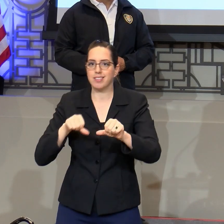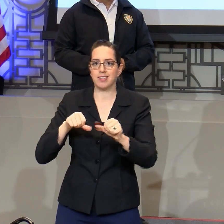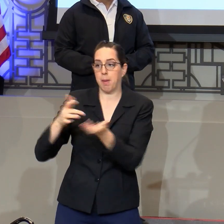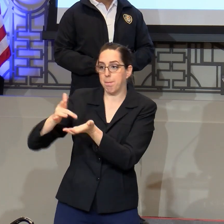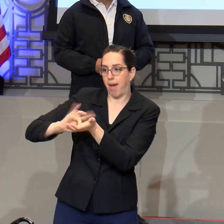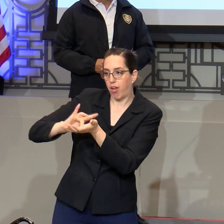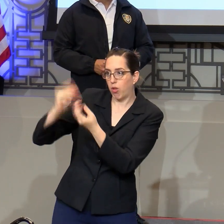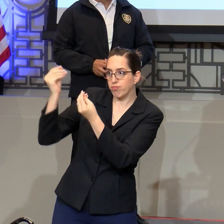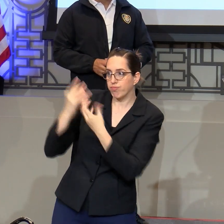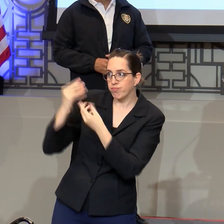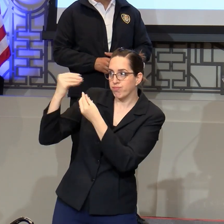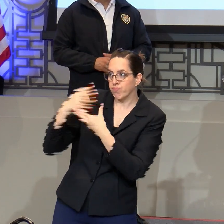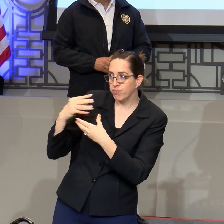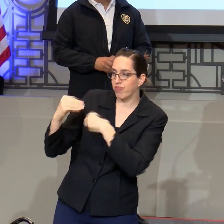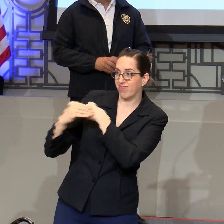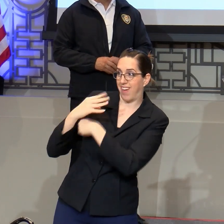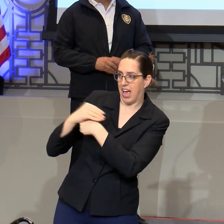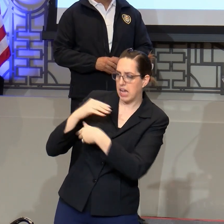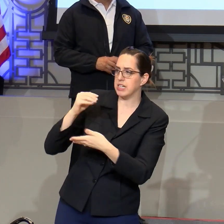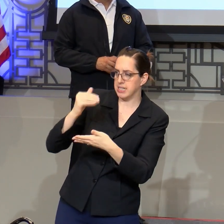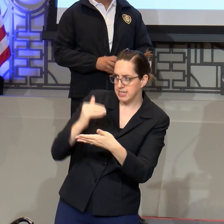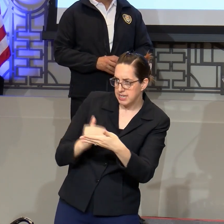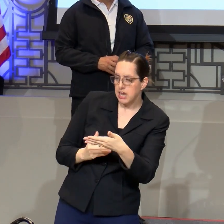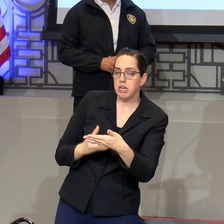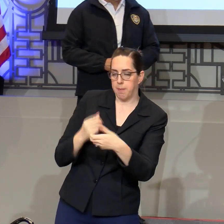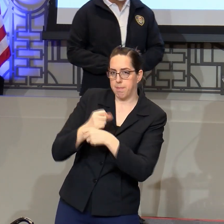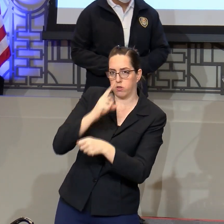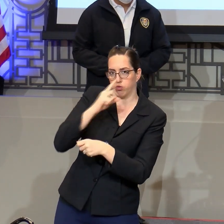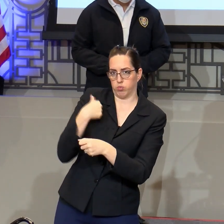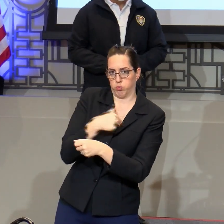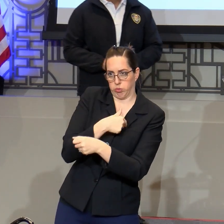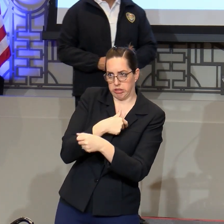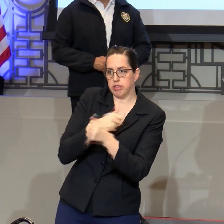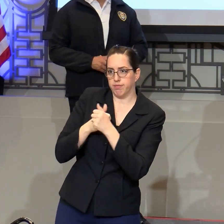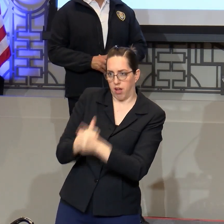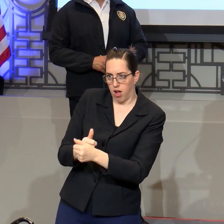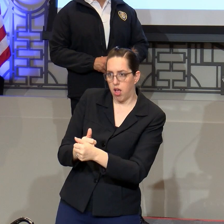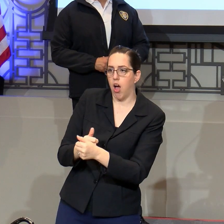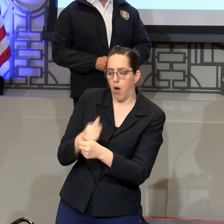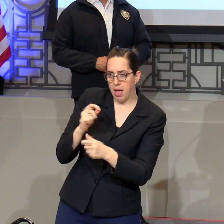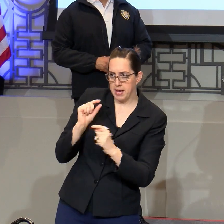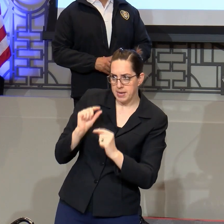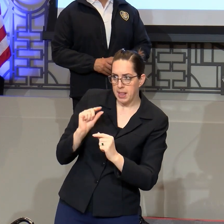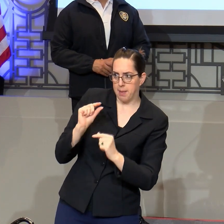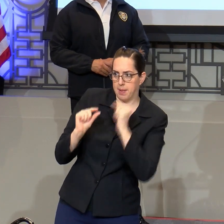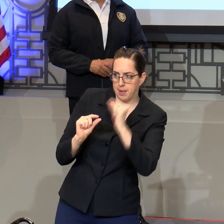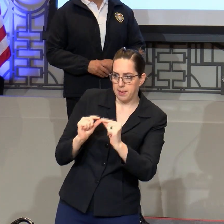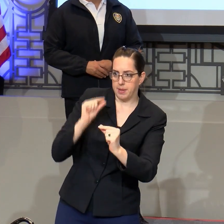that we are receiving, and that we do it in a very, very measured